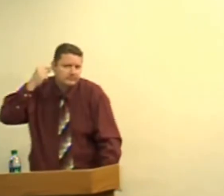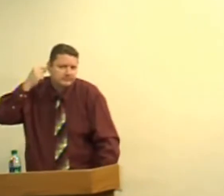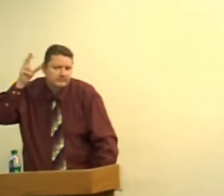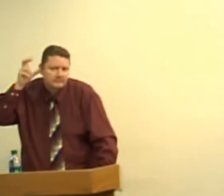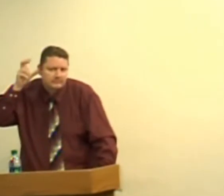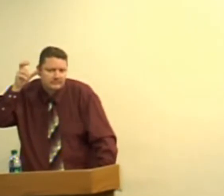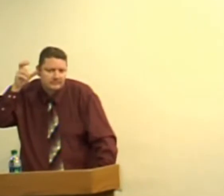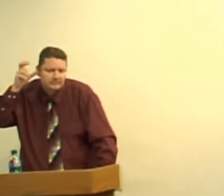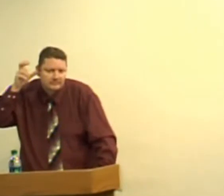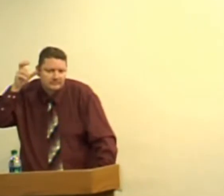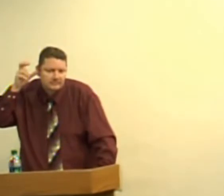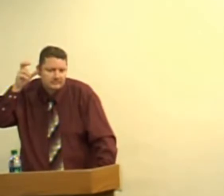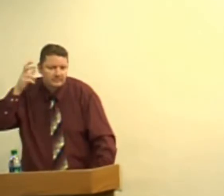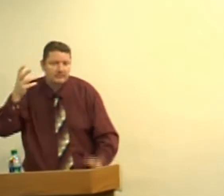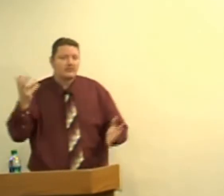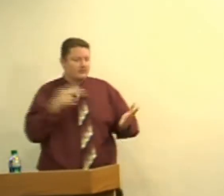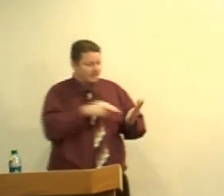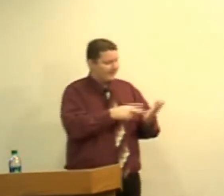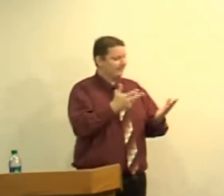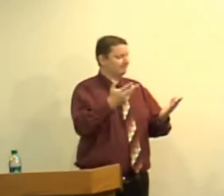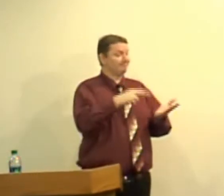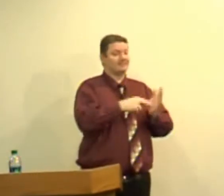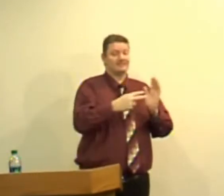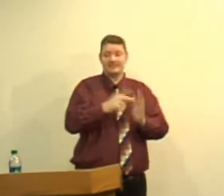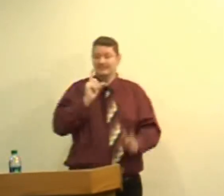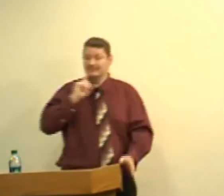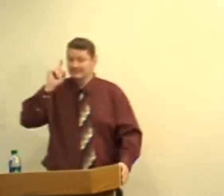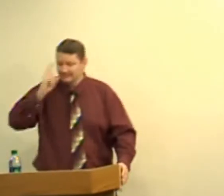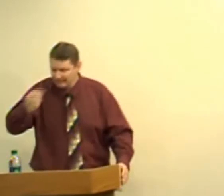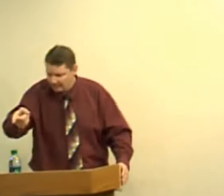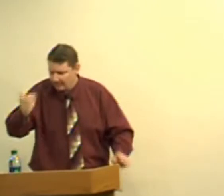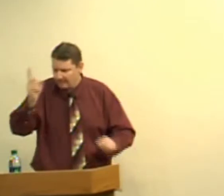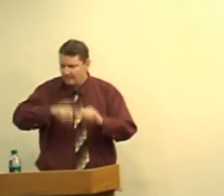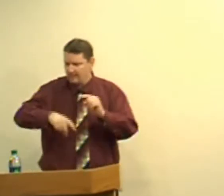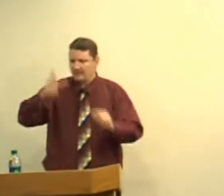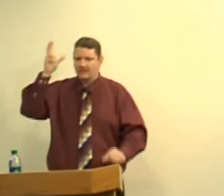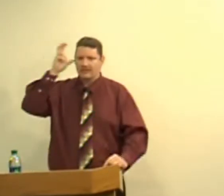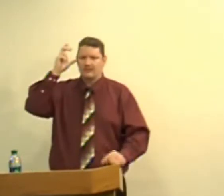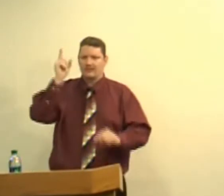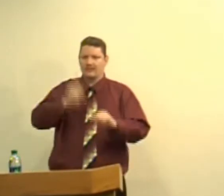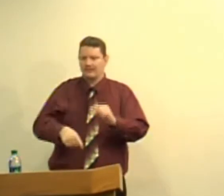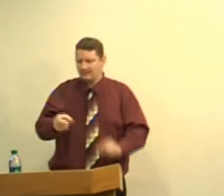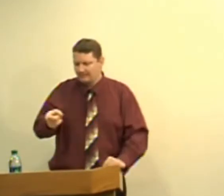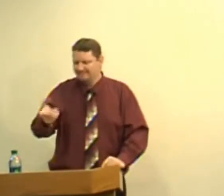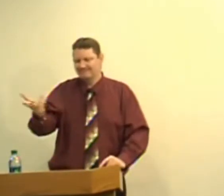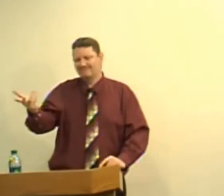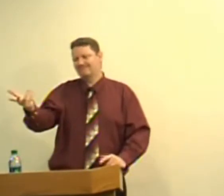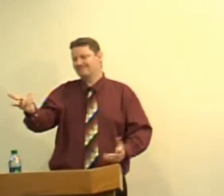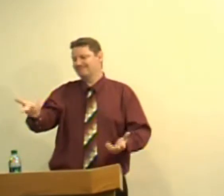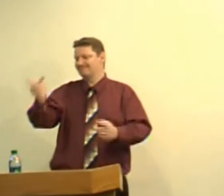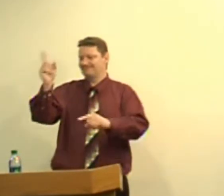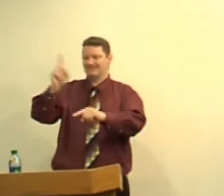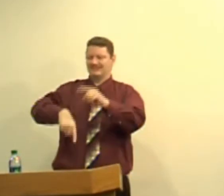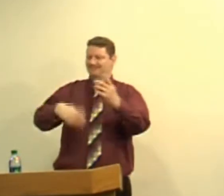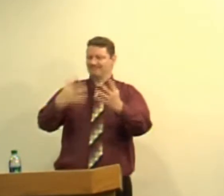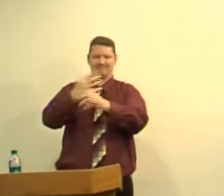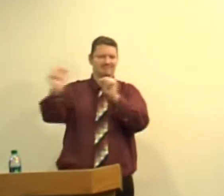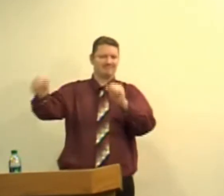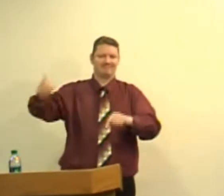then they felt, if they couldn't hear, then they were denied. They couldn't hear it, so they felt that they